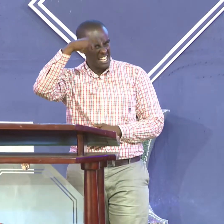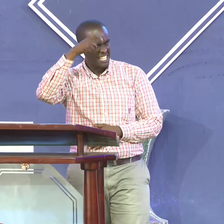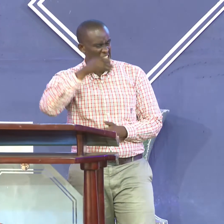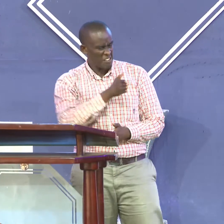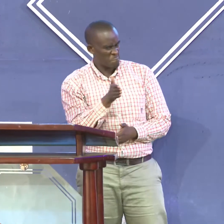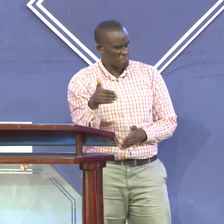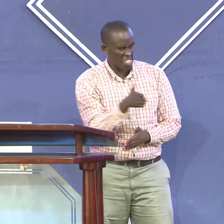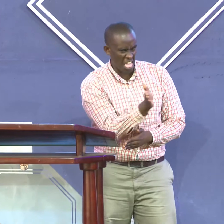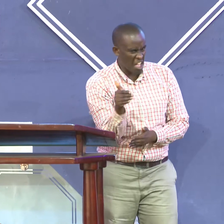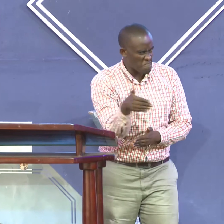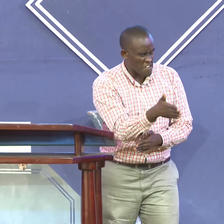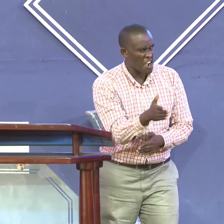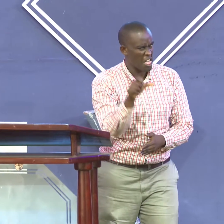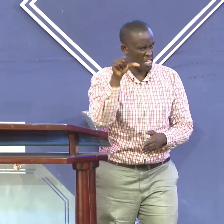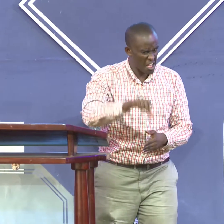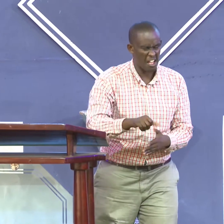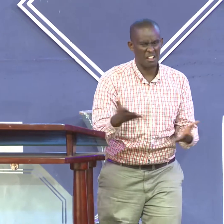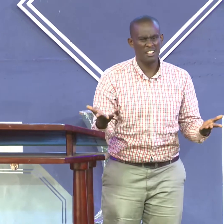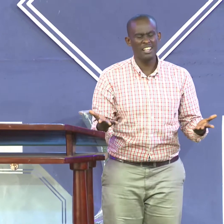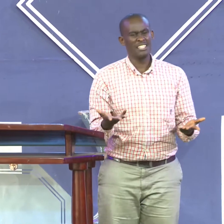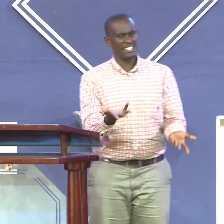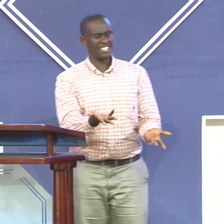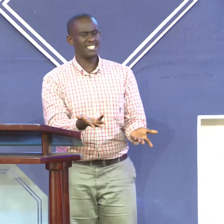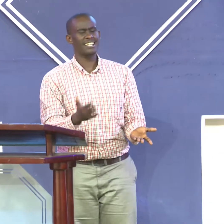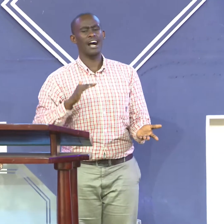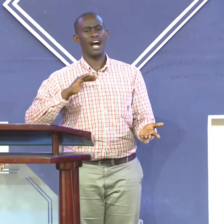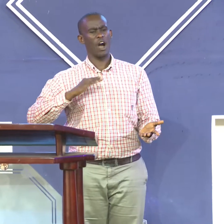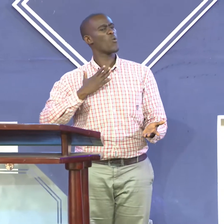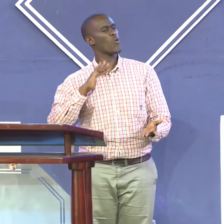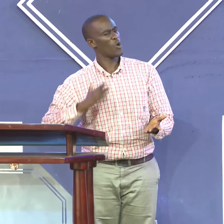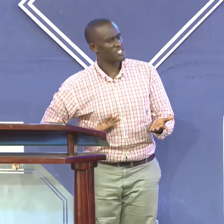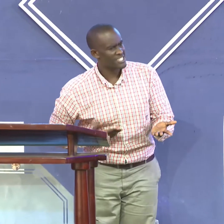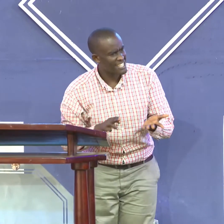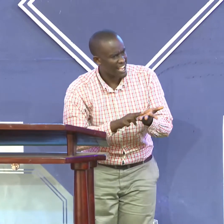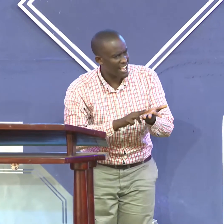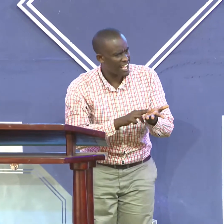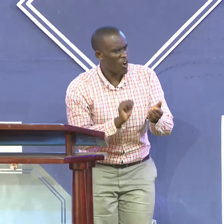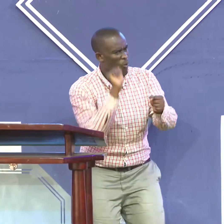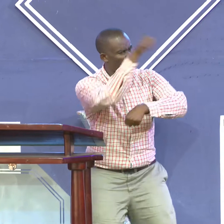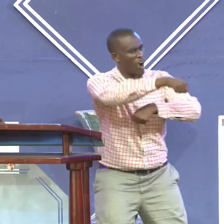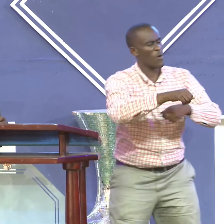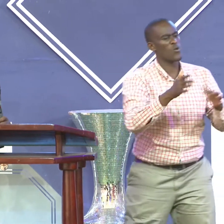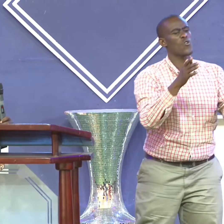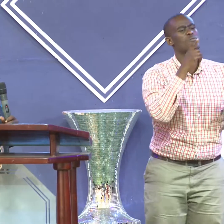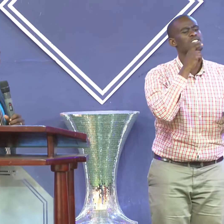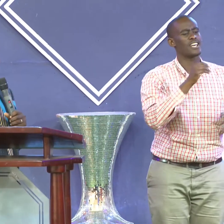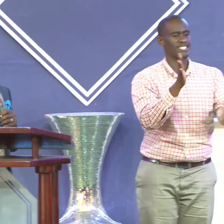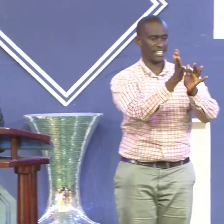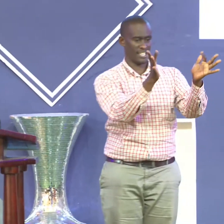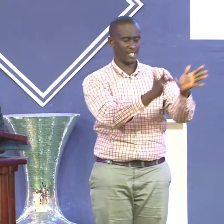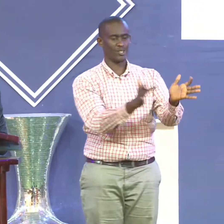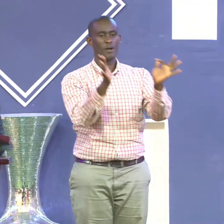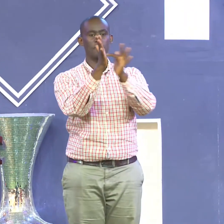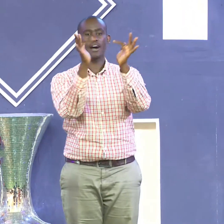a scheming woman. Asobola okukozesa ekintu kyonna. She can use anything. Okuwangula omusajja. To overcome a man. Era